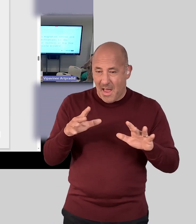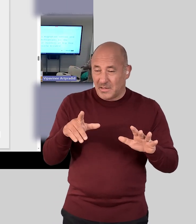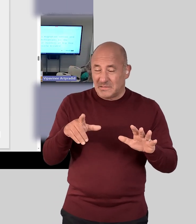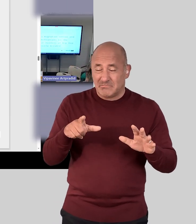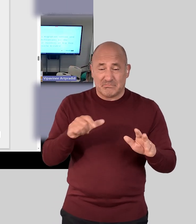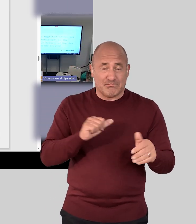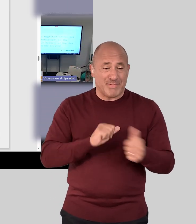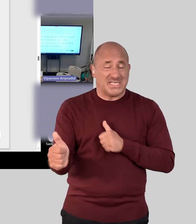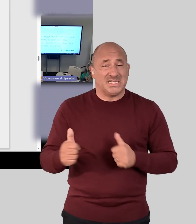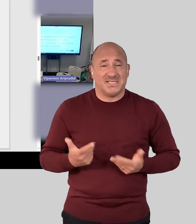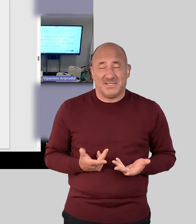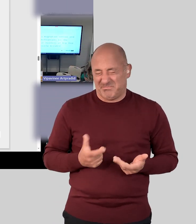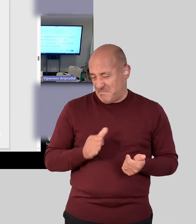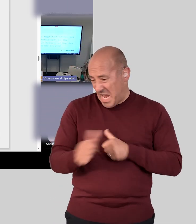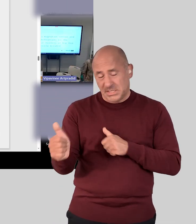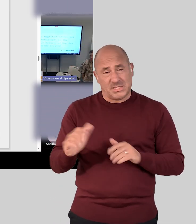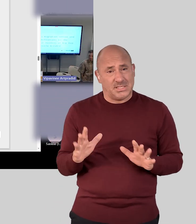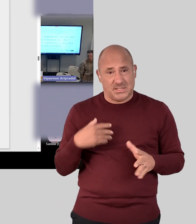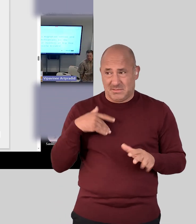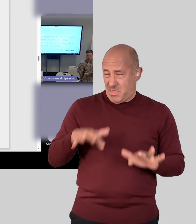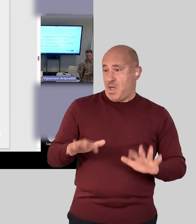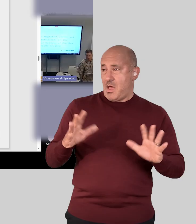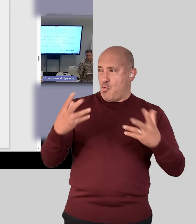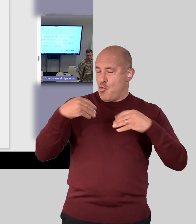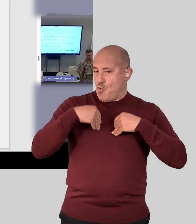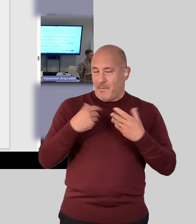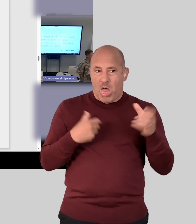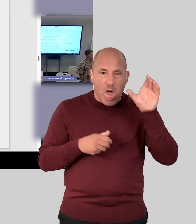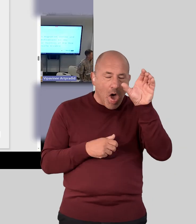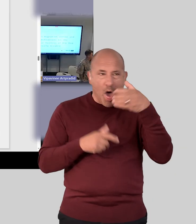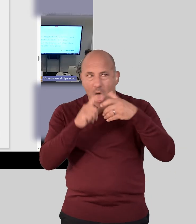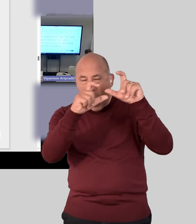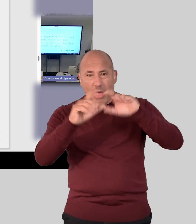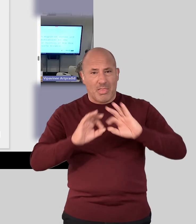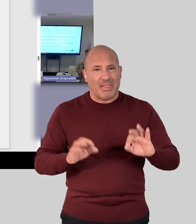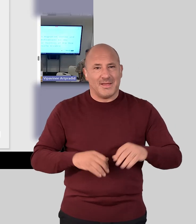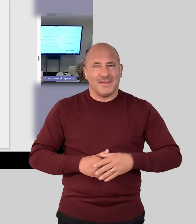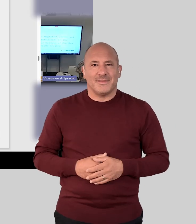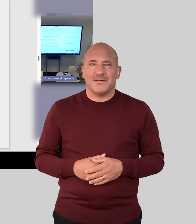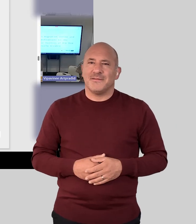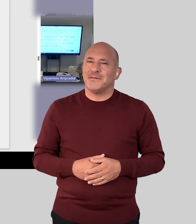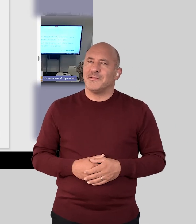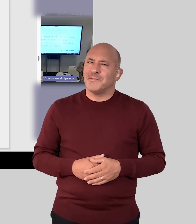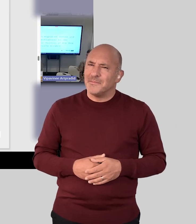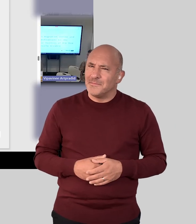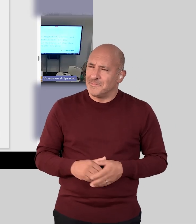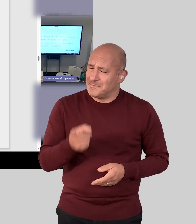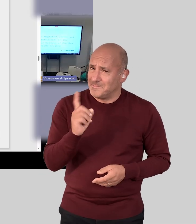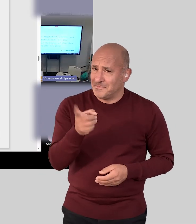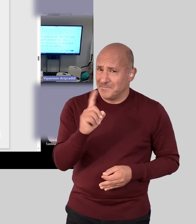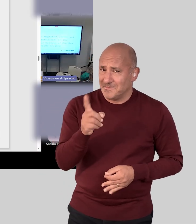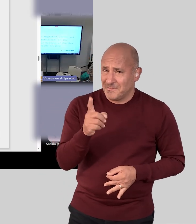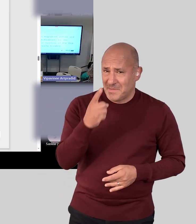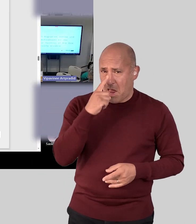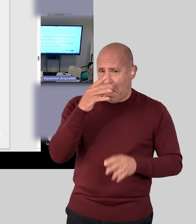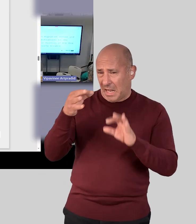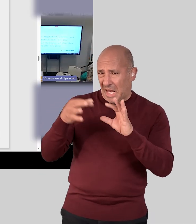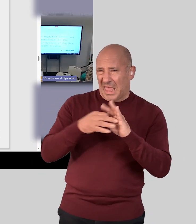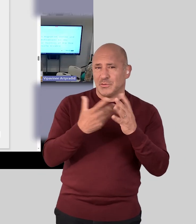not better, but being there in the moment is like untouchable. So yeah. And then there's something